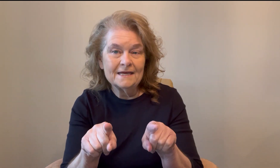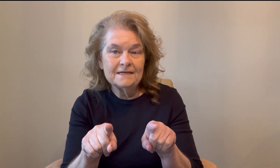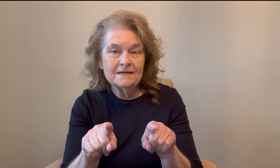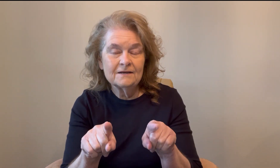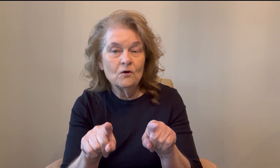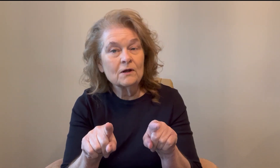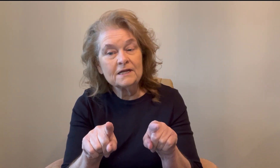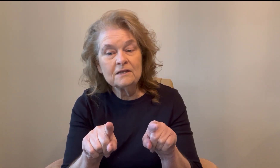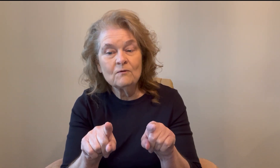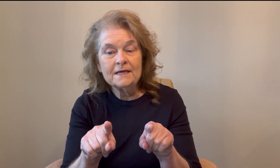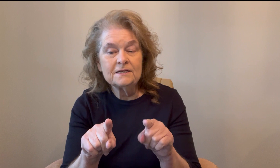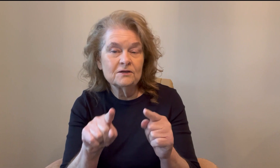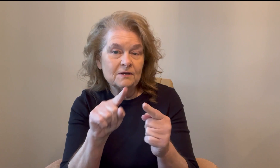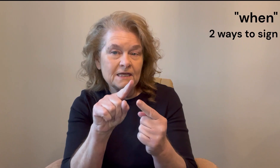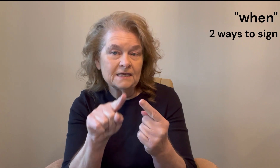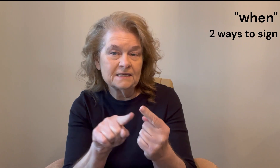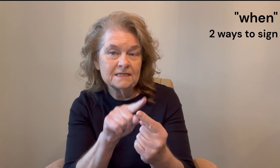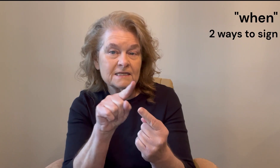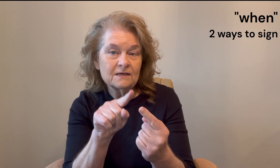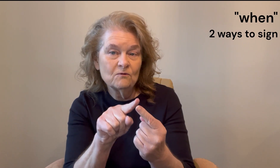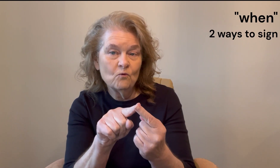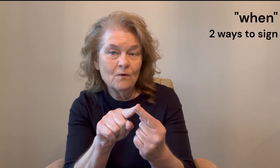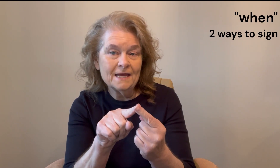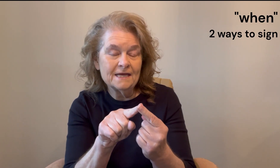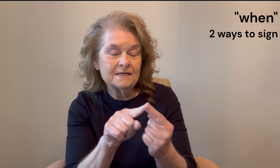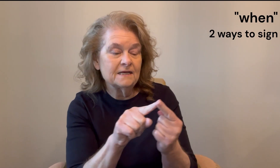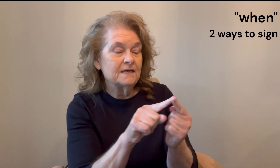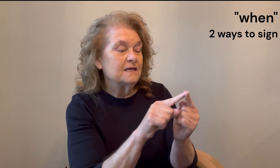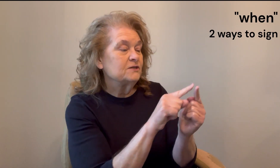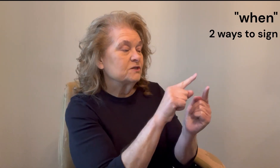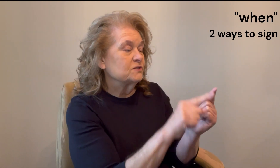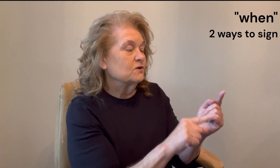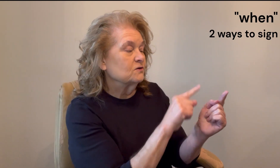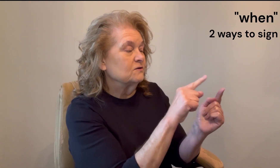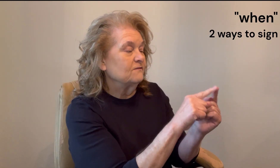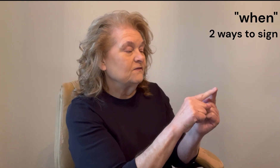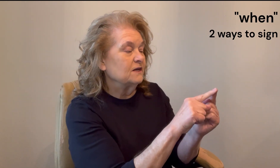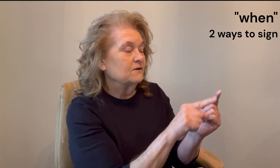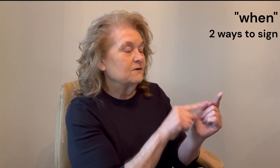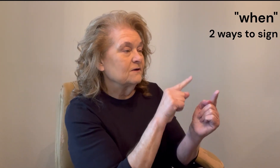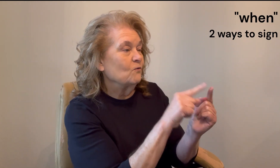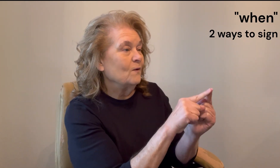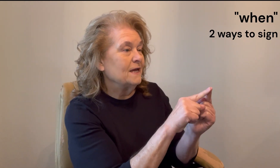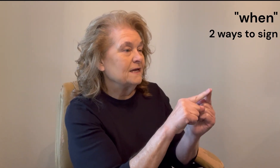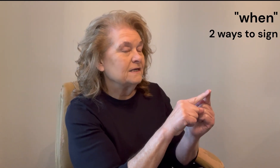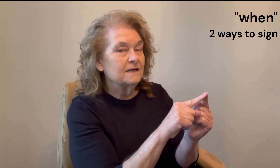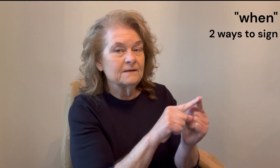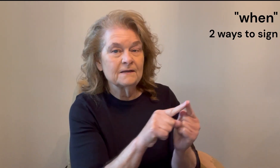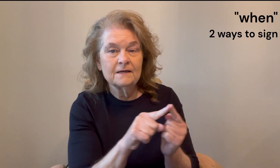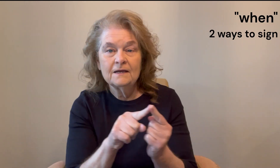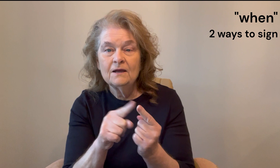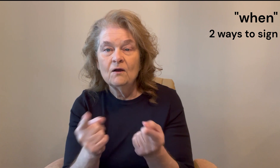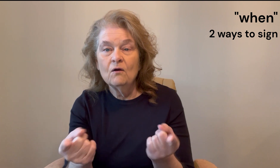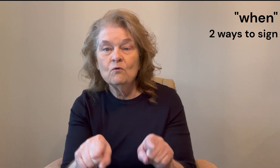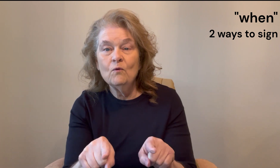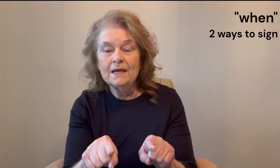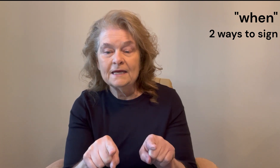When, or another way to do it is when, just circle the finger, when, or